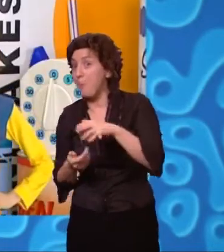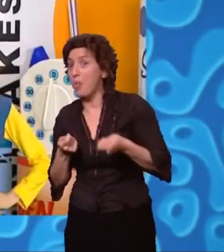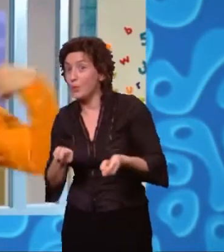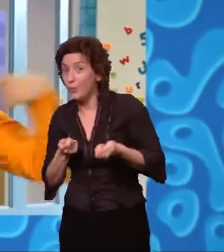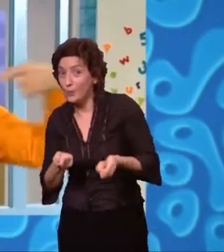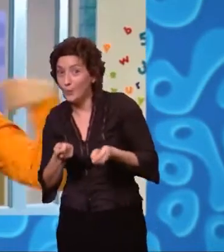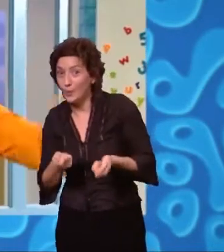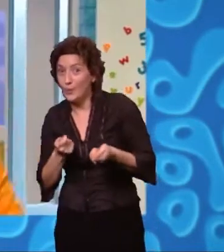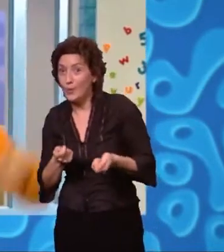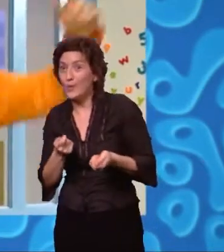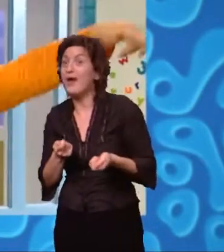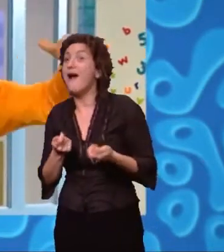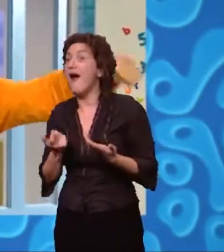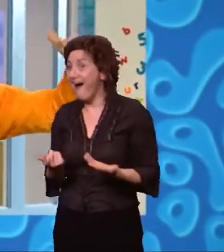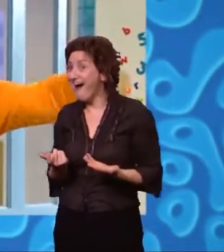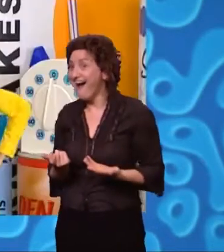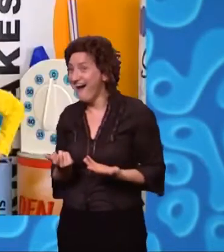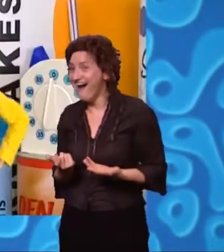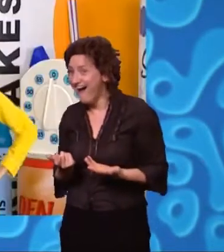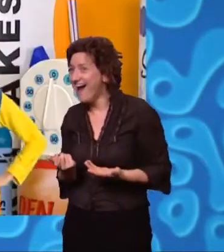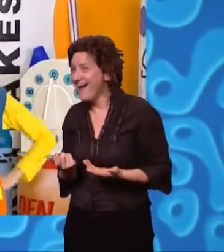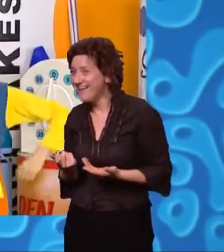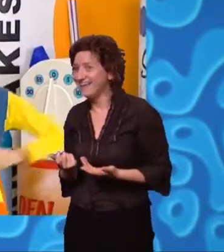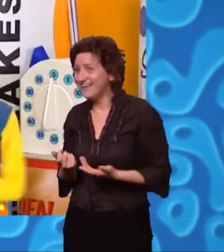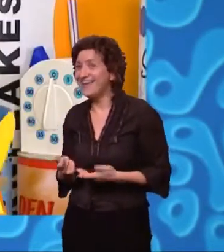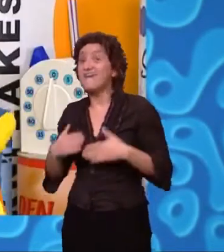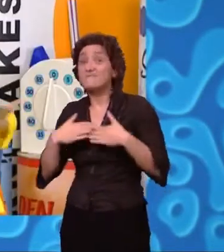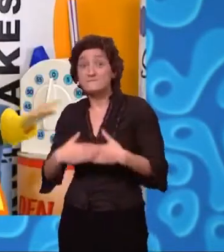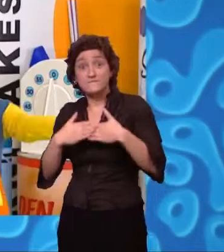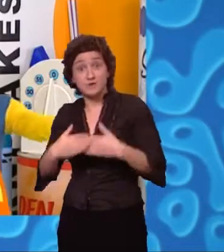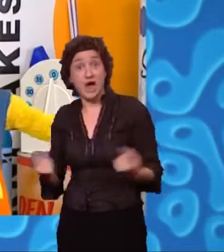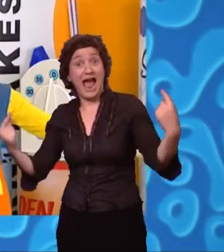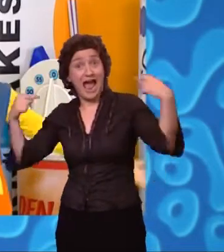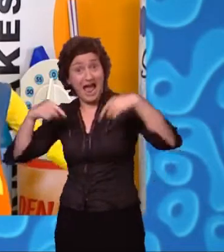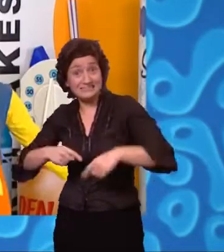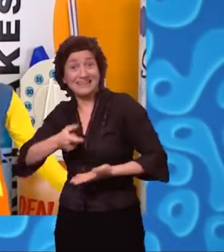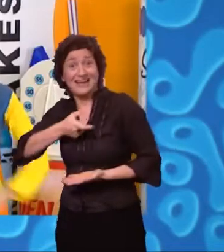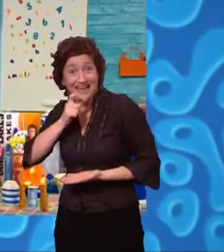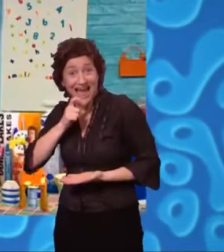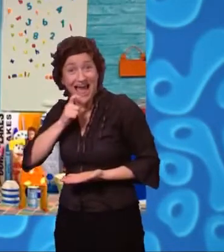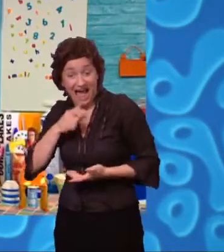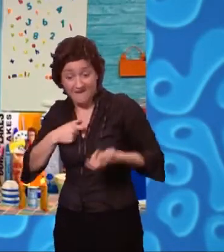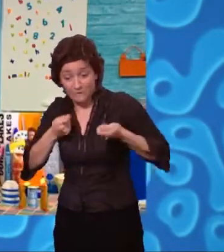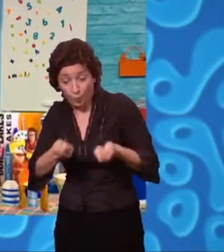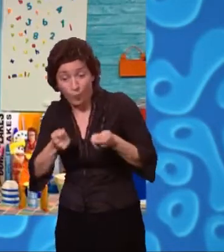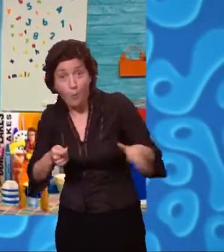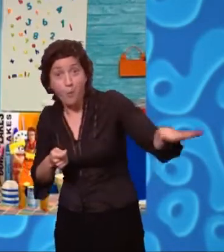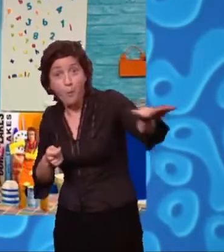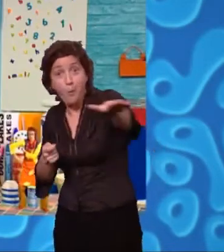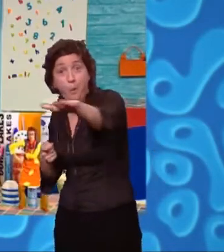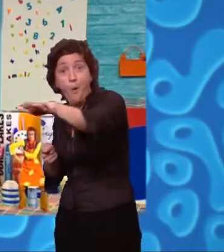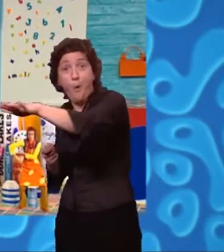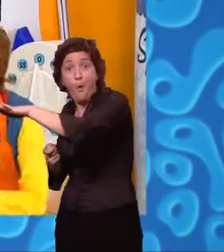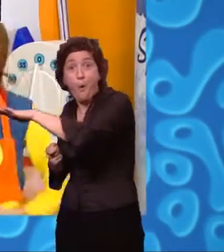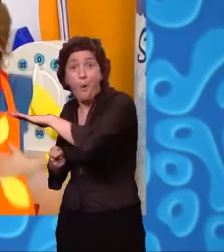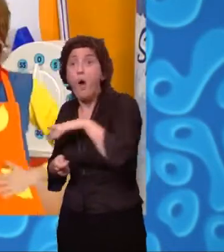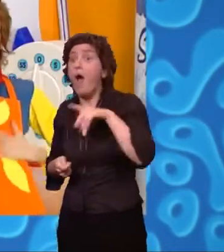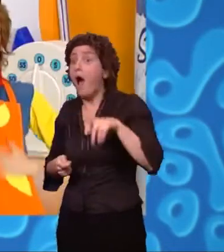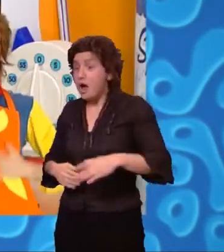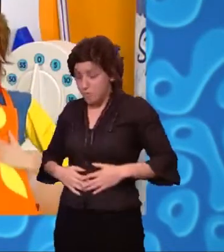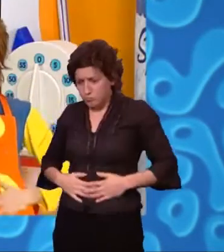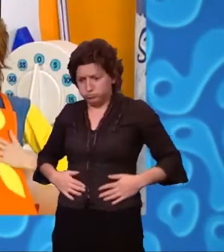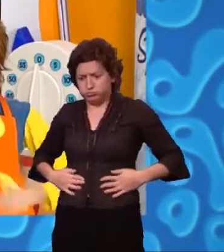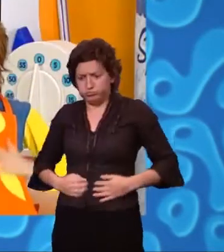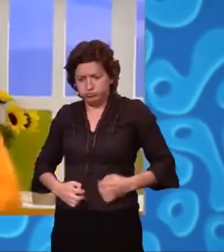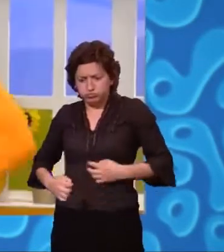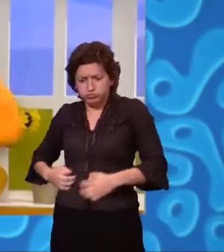book. He is Big Cook and he is Small. Friends in our cafe, we cook for them all. When